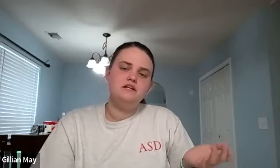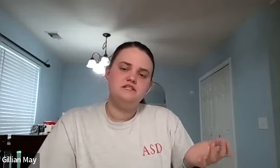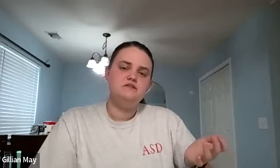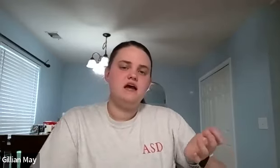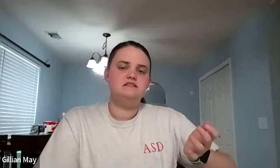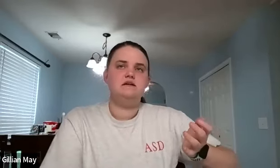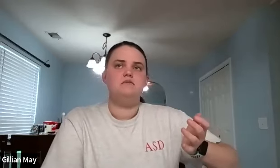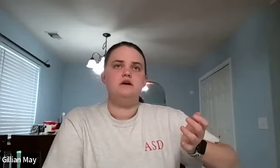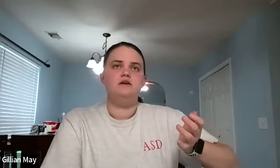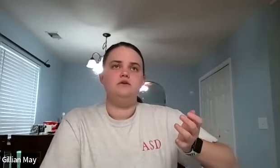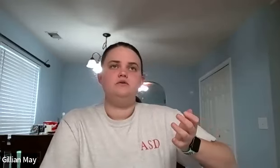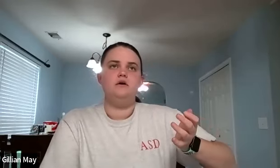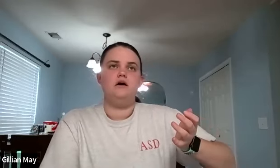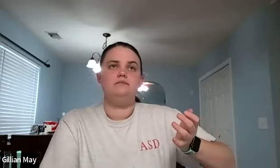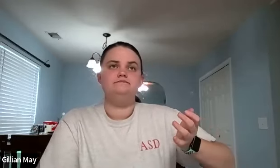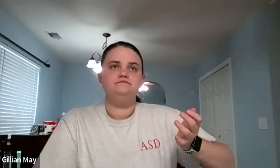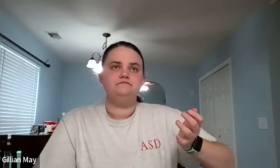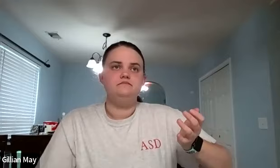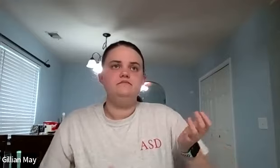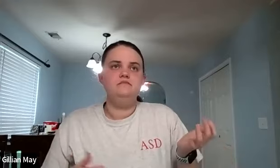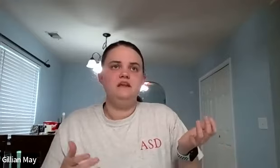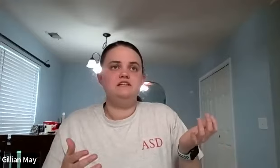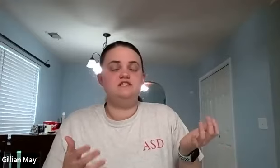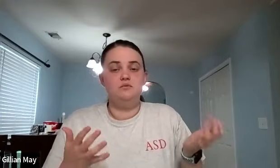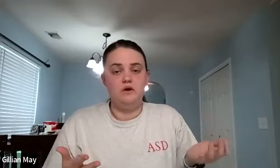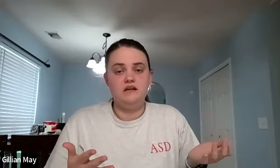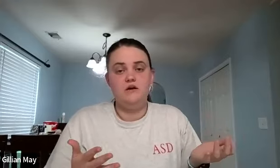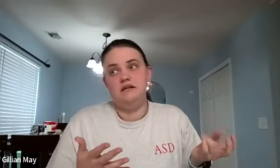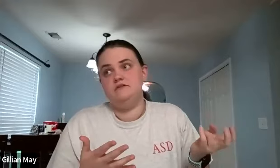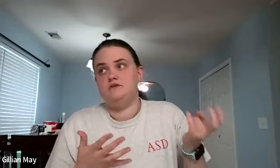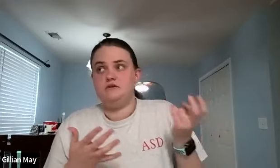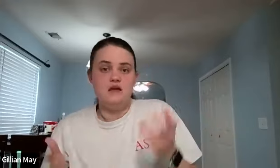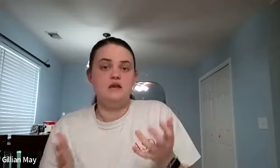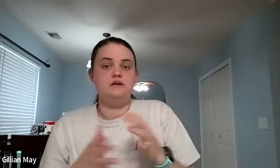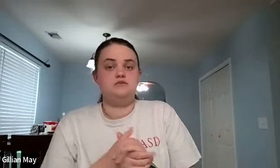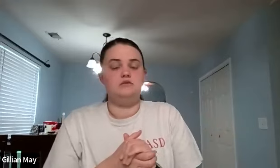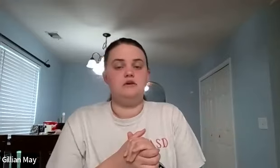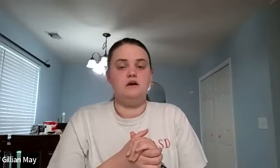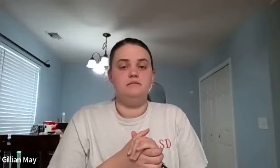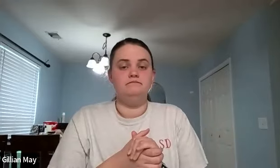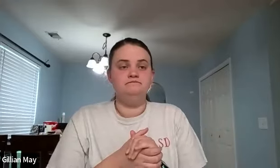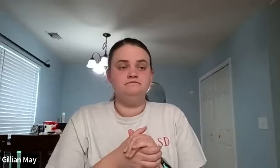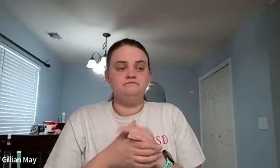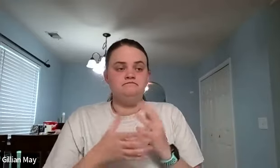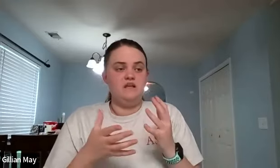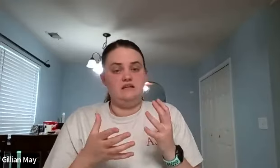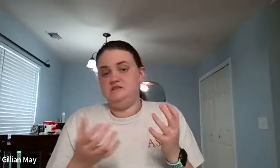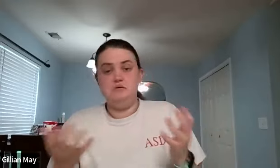to do that to someone who is still working on either their language or like no matter